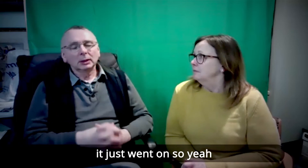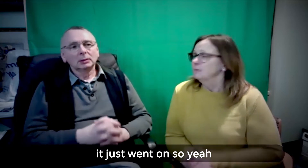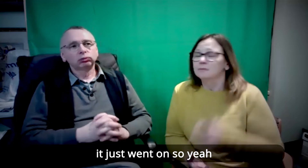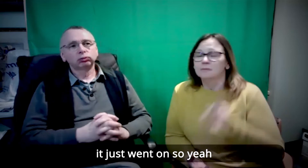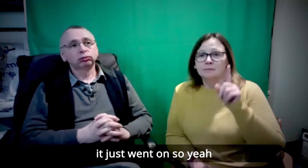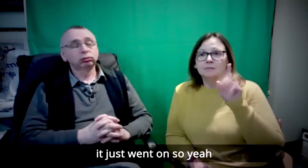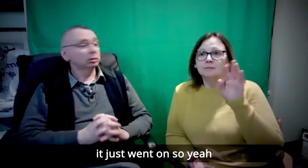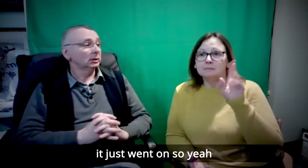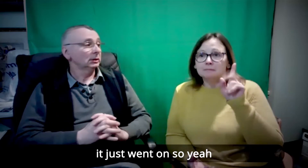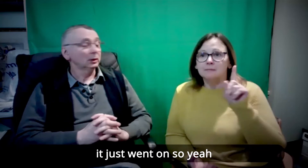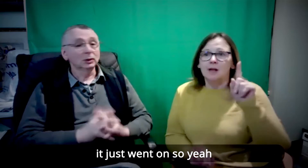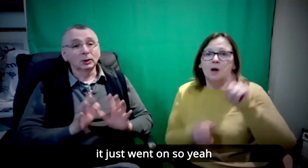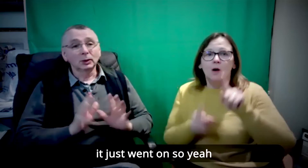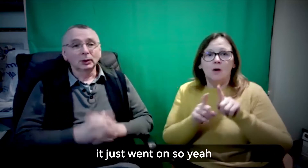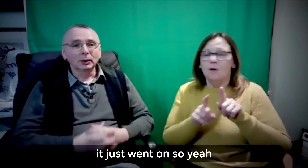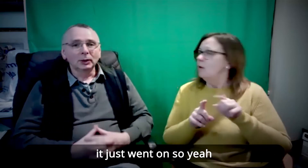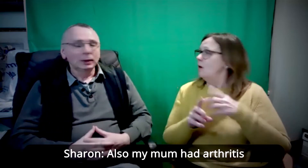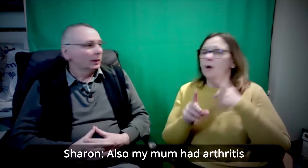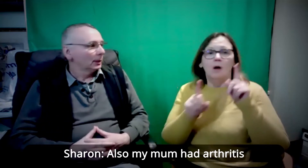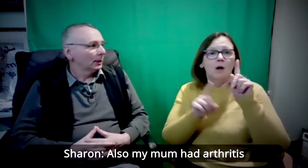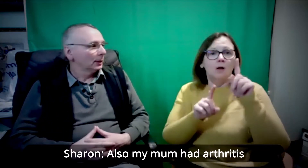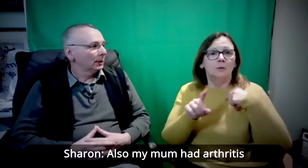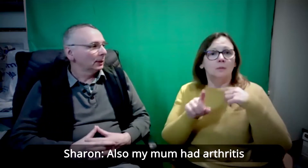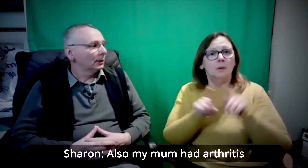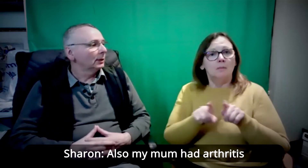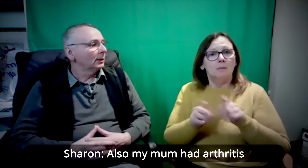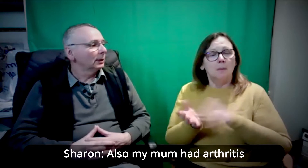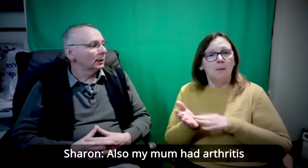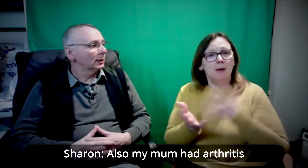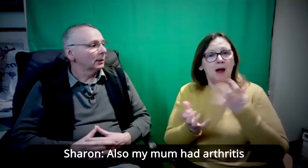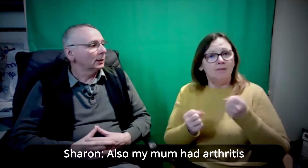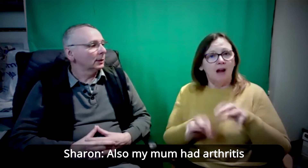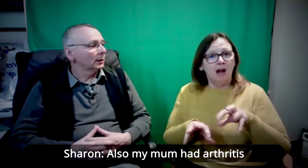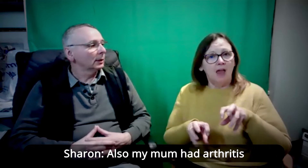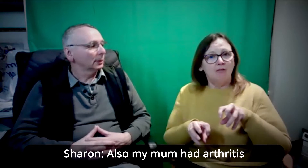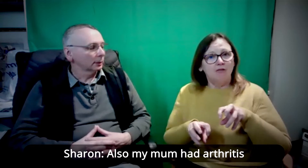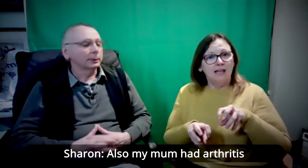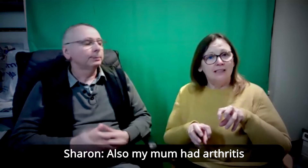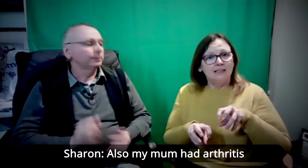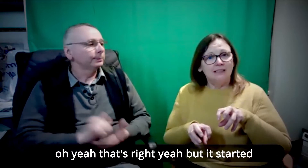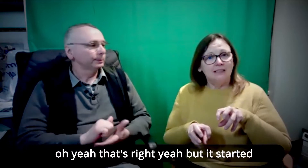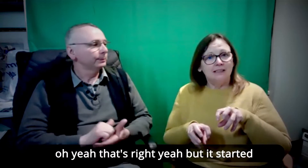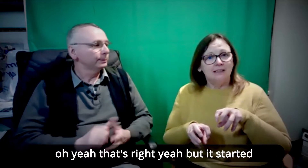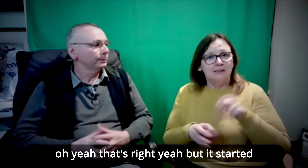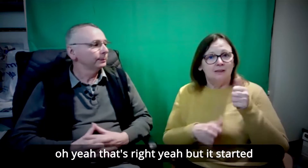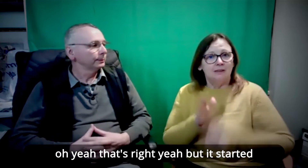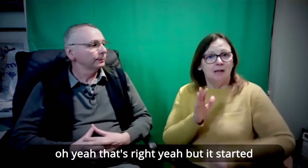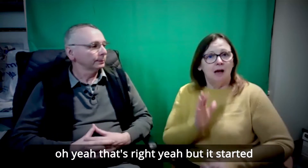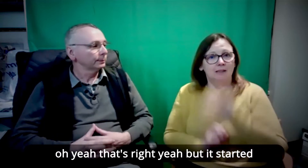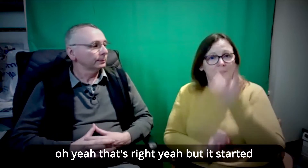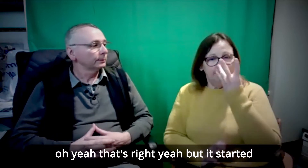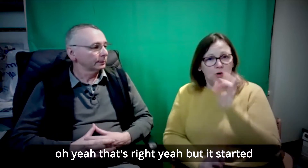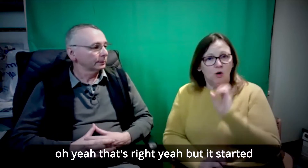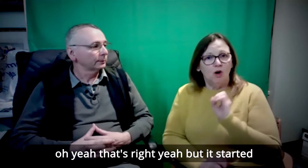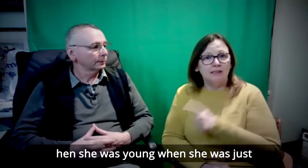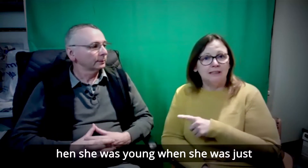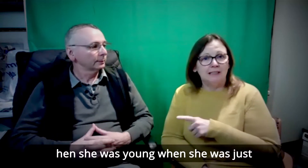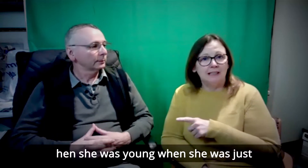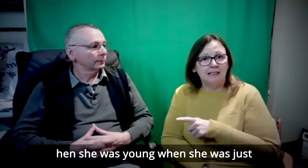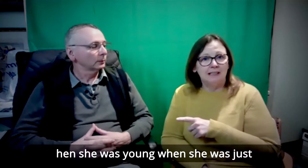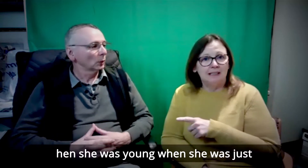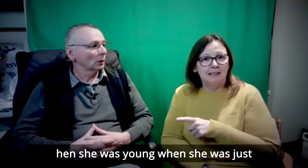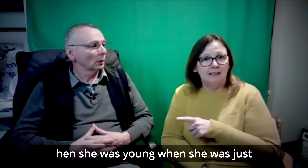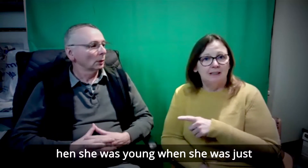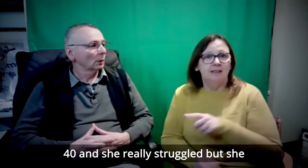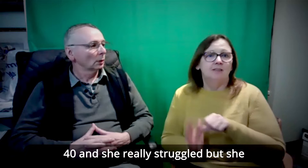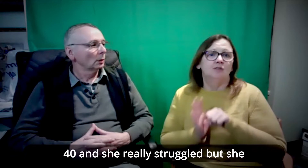went on. So yeah, also my mum had arthritis. Oh yeah, that's right, yeah. But it started when she was